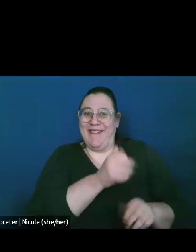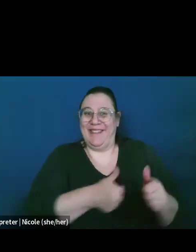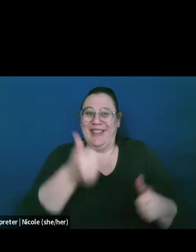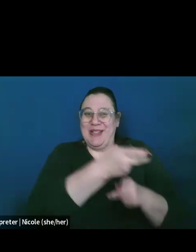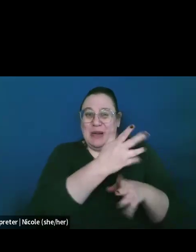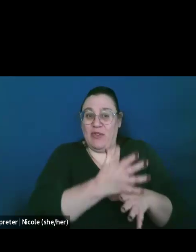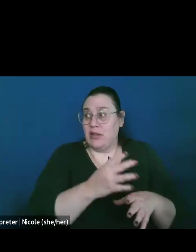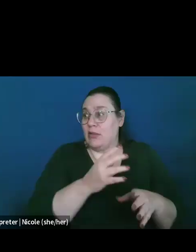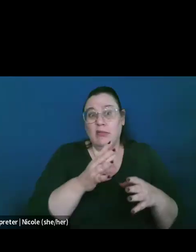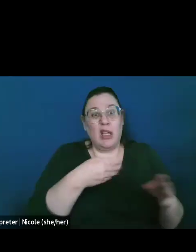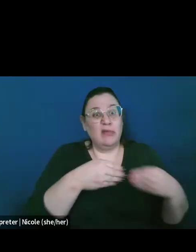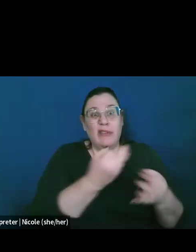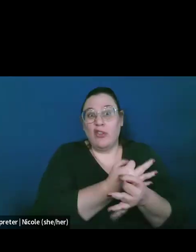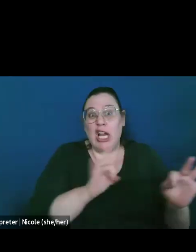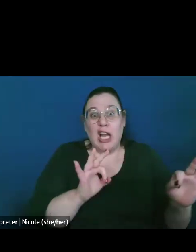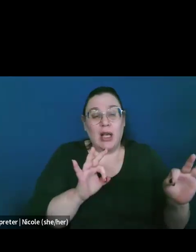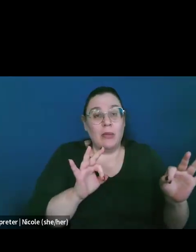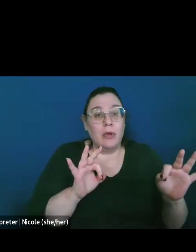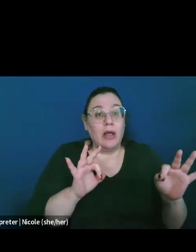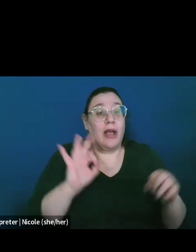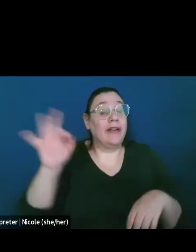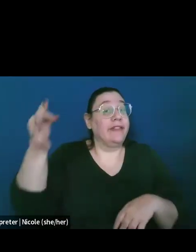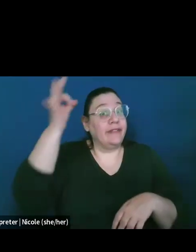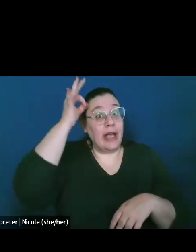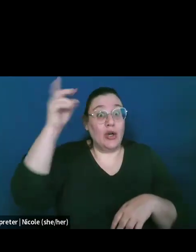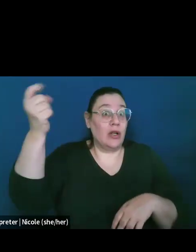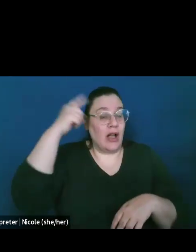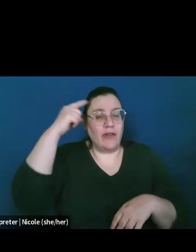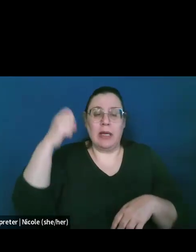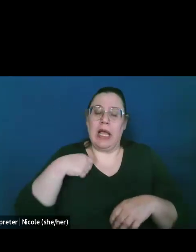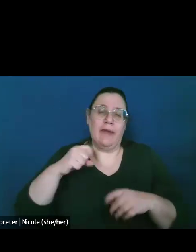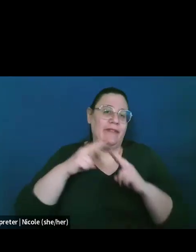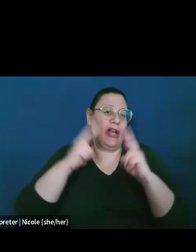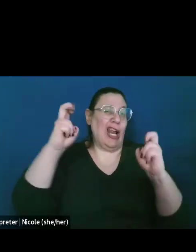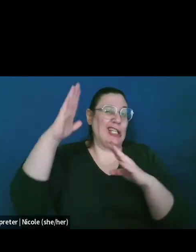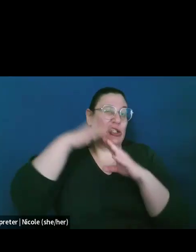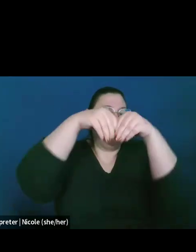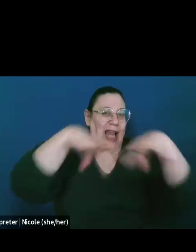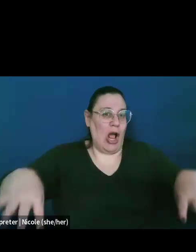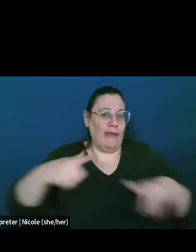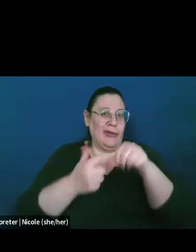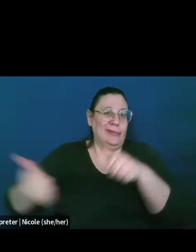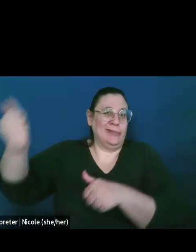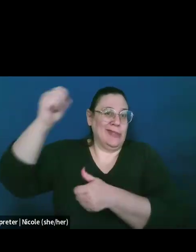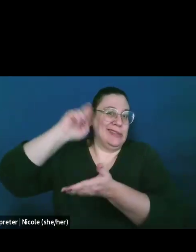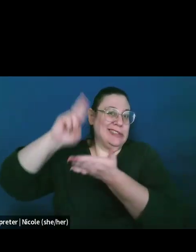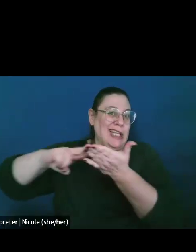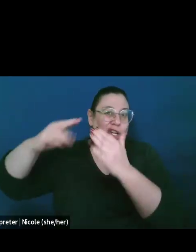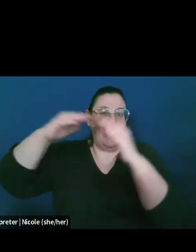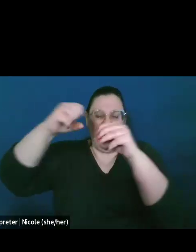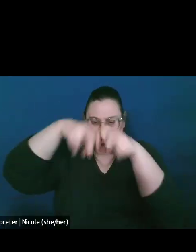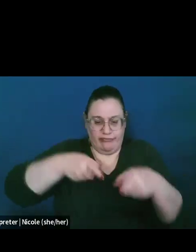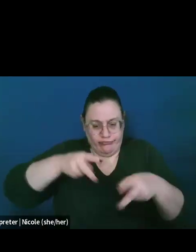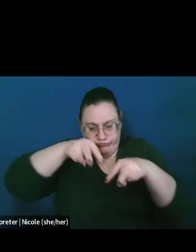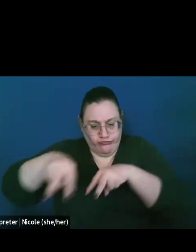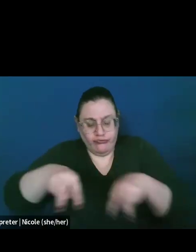freedom. We know that federal government can be very top-down, right from the secretary level down. But it also means you don't have necessarily a safety net